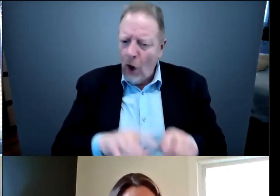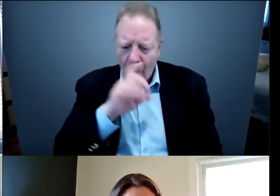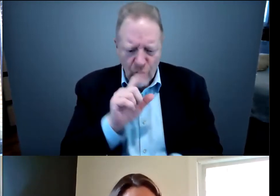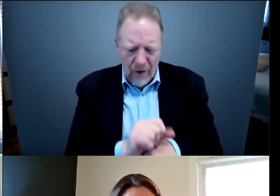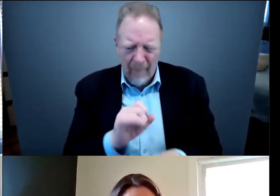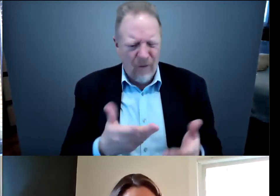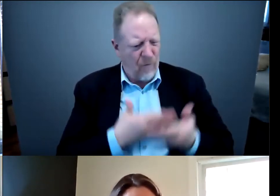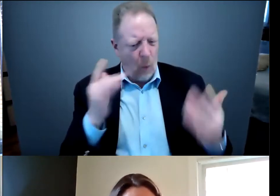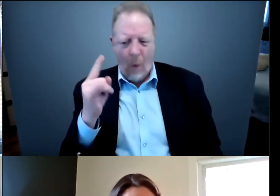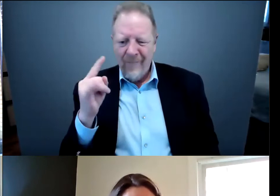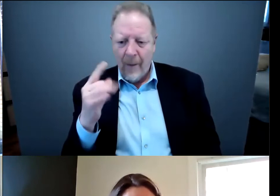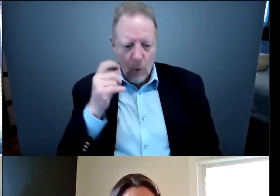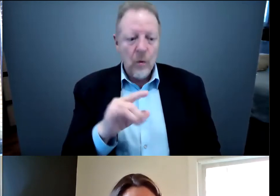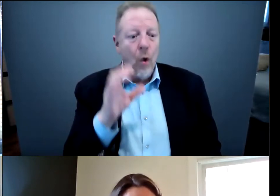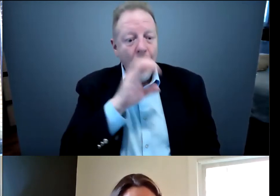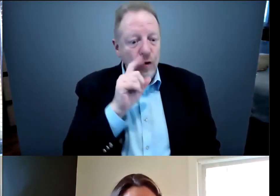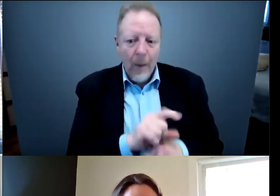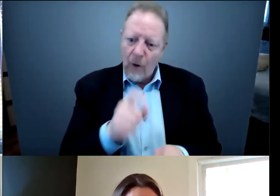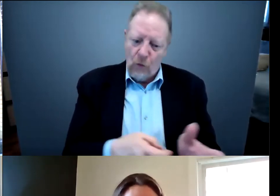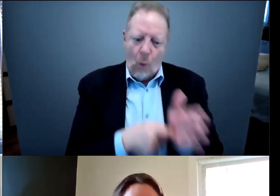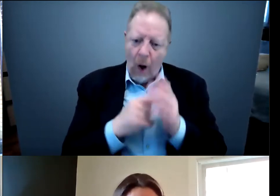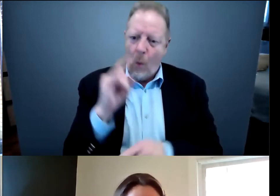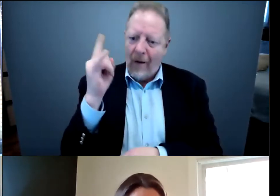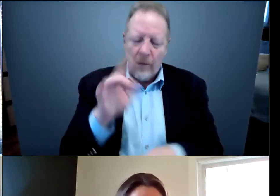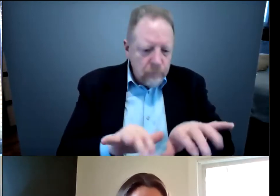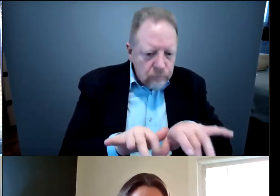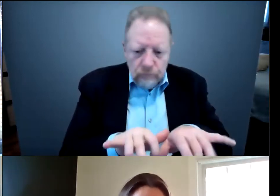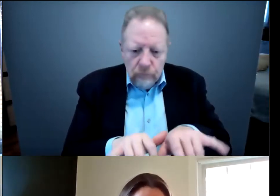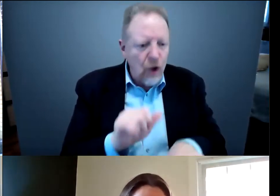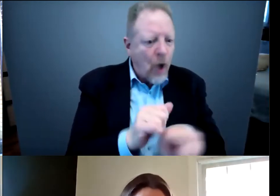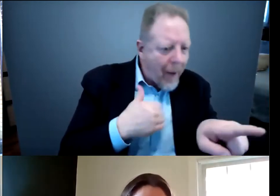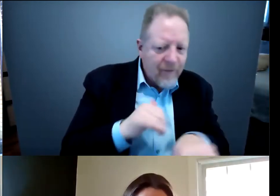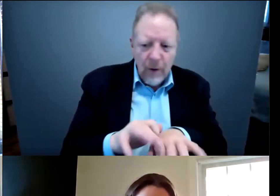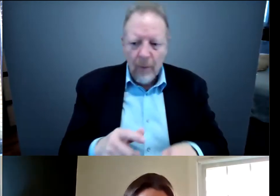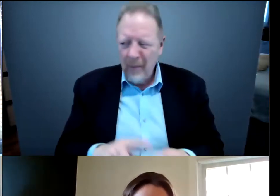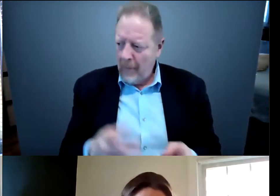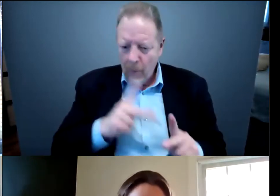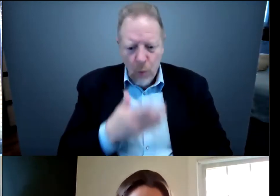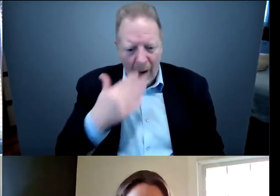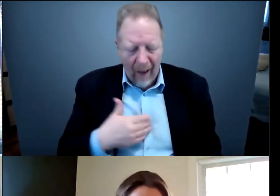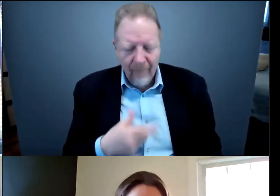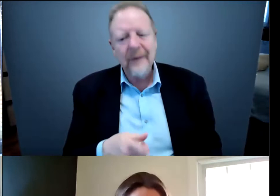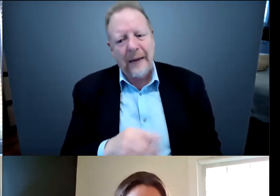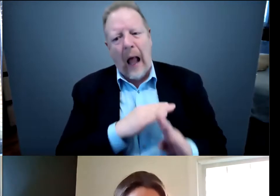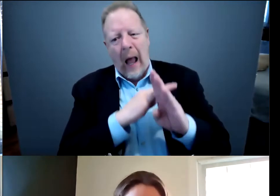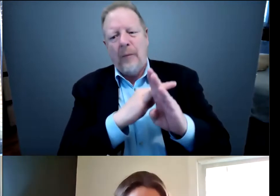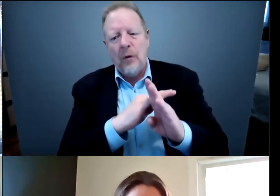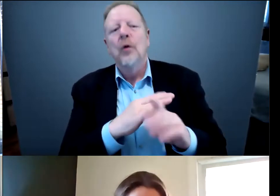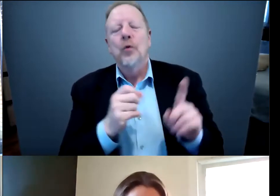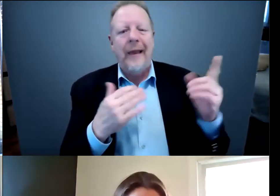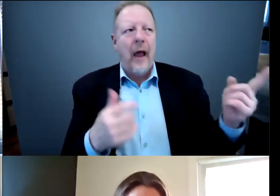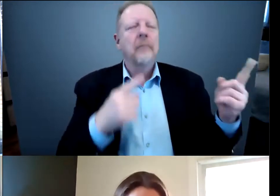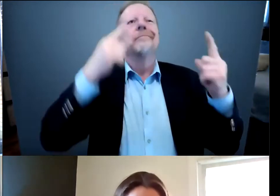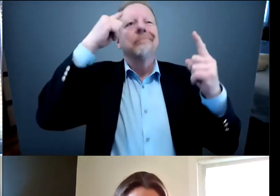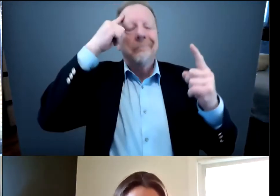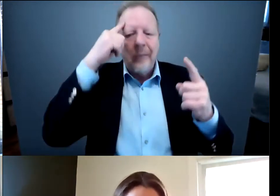know, like many of us here, we're all working in our homes. So again, that is a big obstacle to employment if you